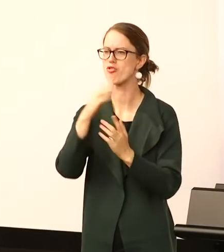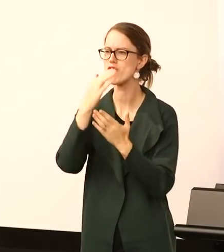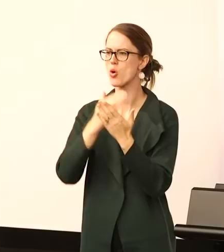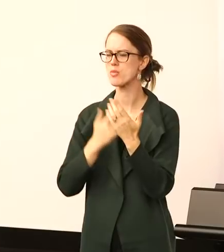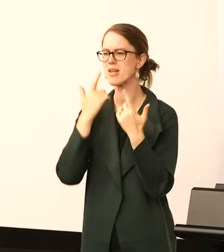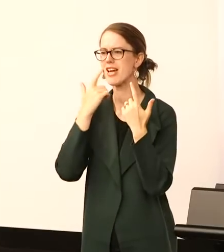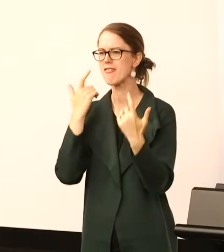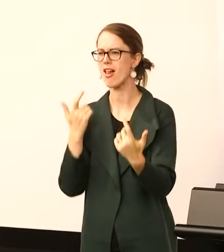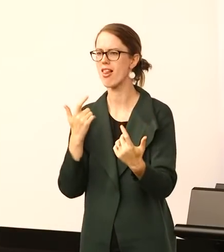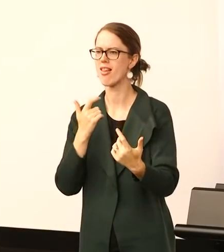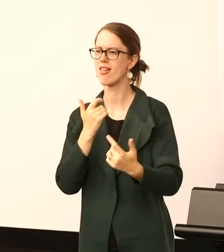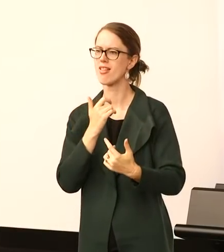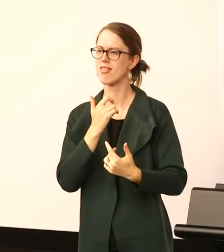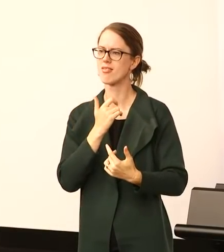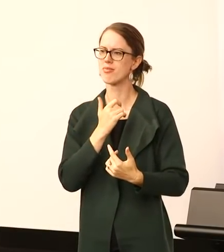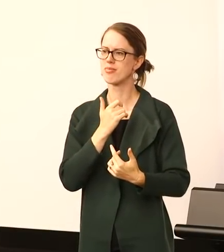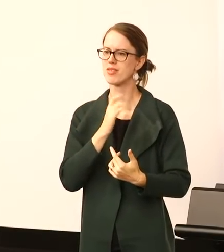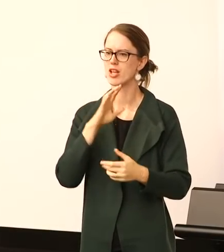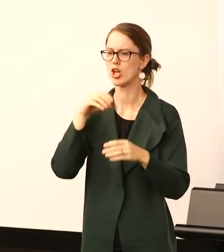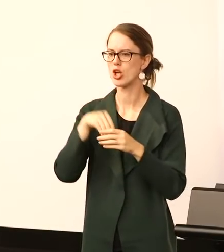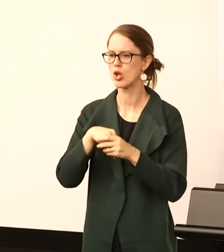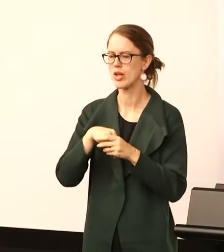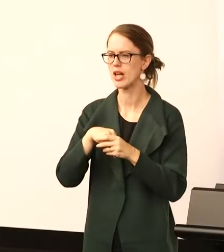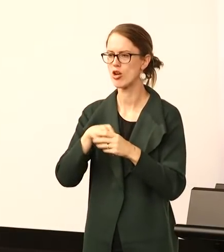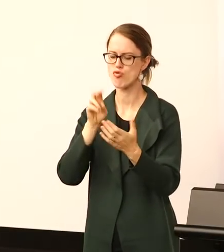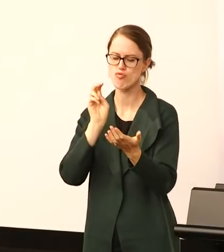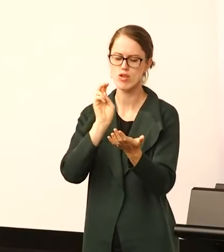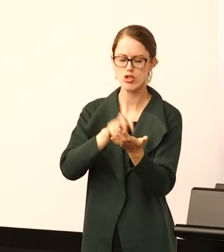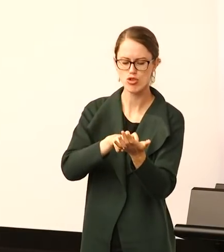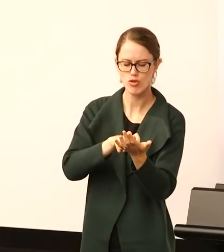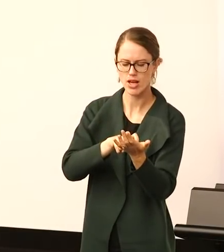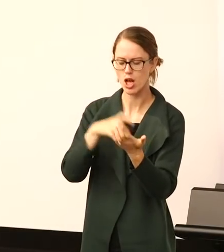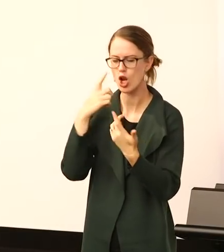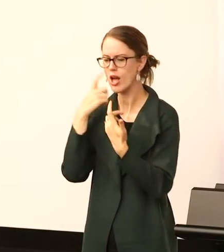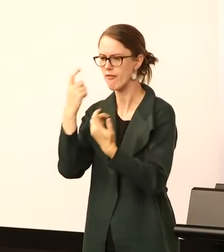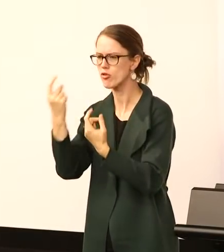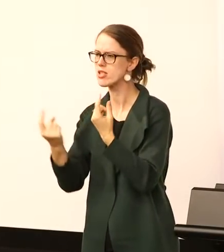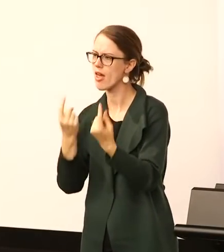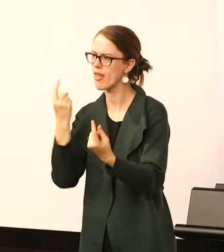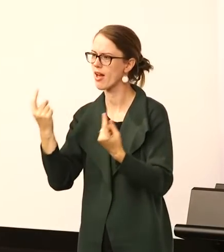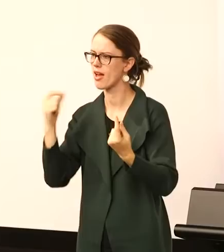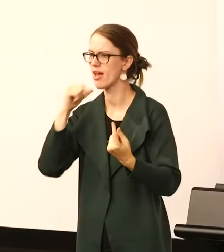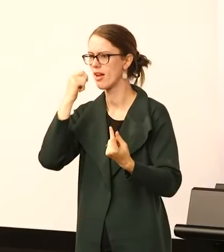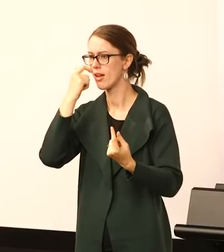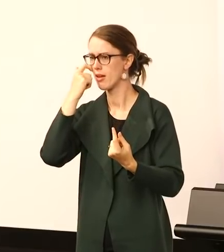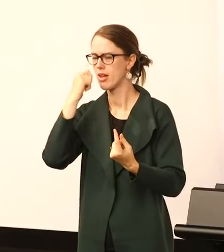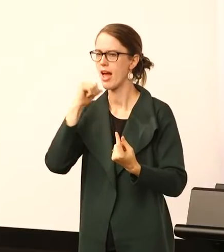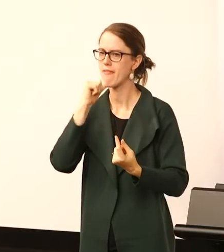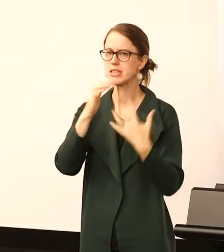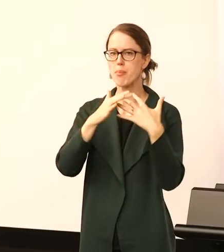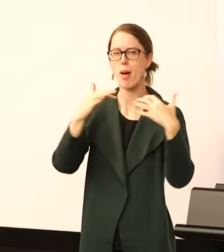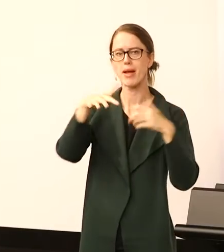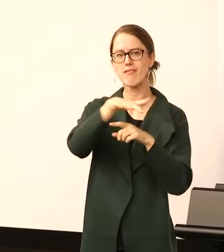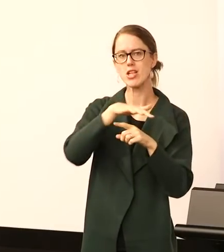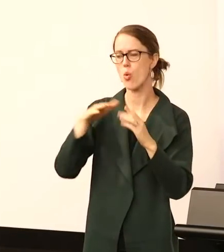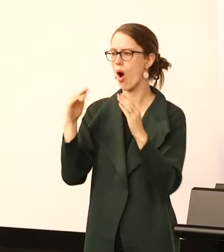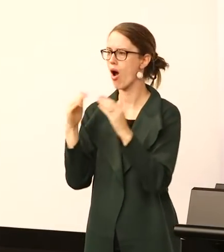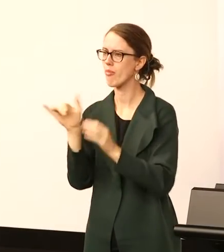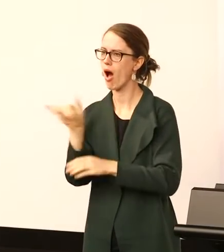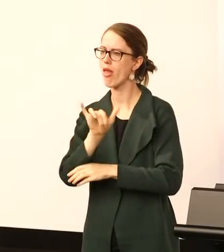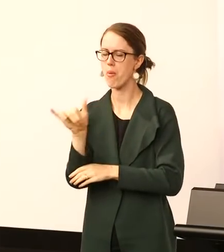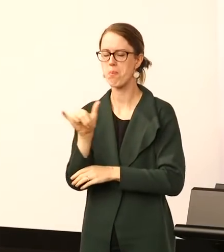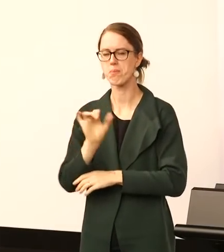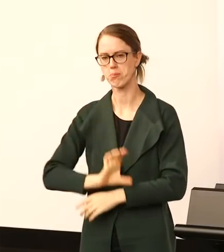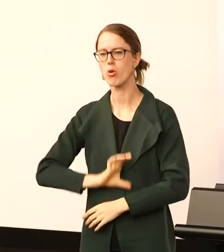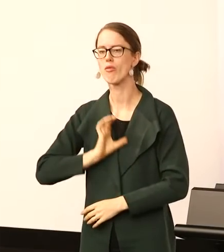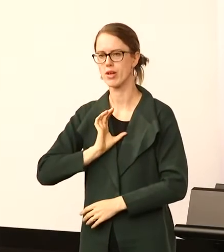and expectations of them, including registering and just looking after each other, whether it's out in a public venue or at home in a private